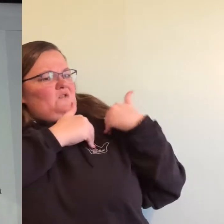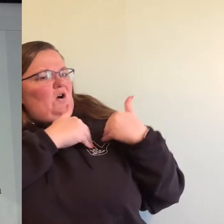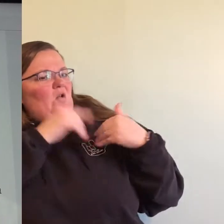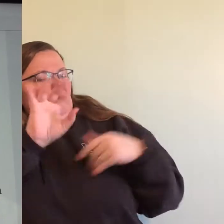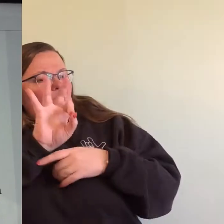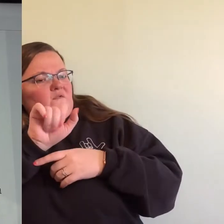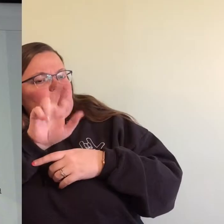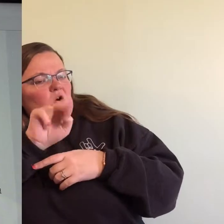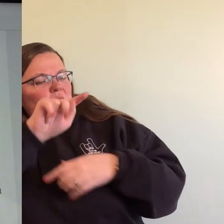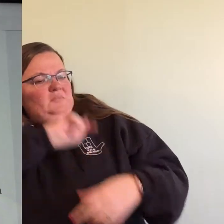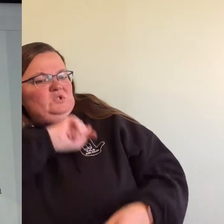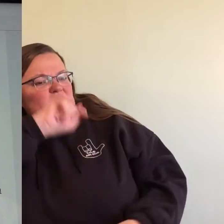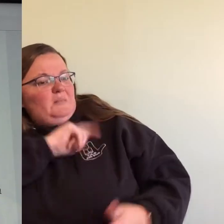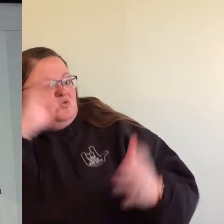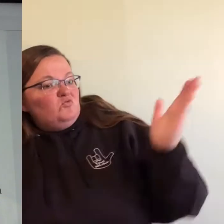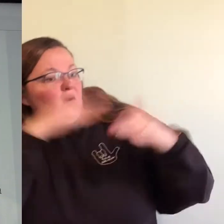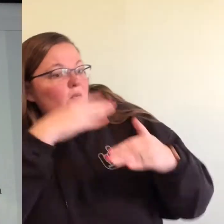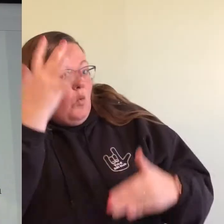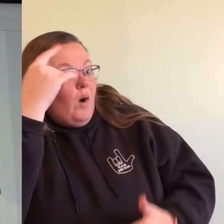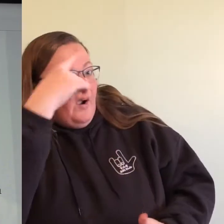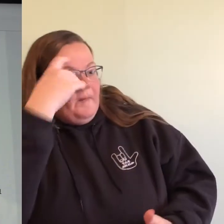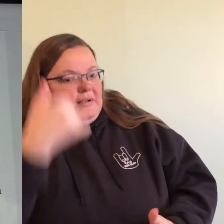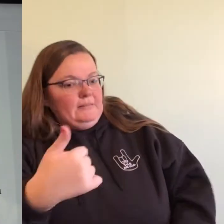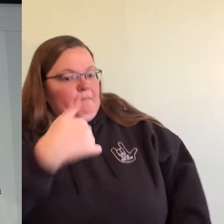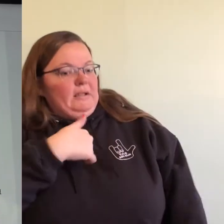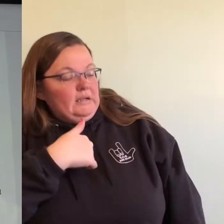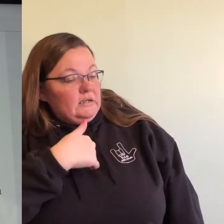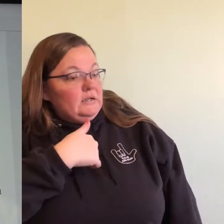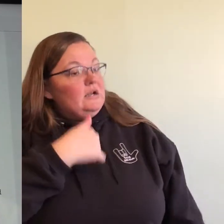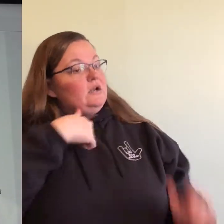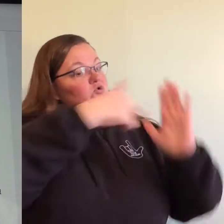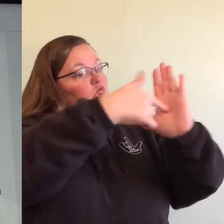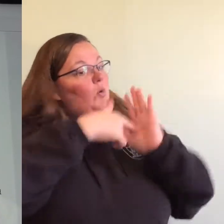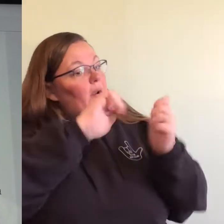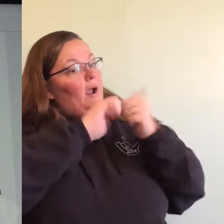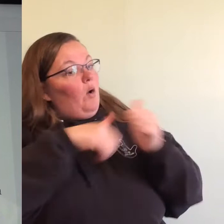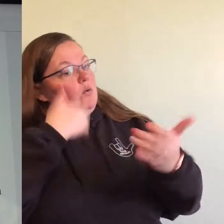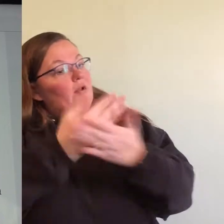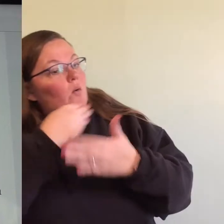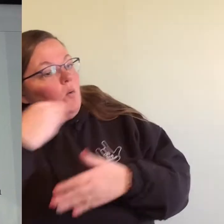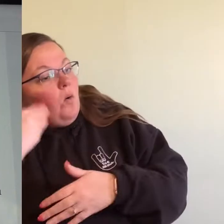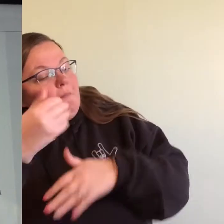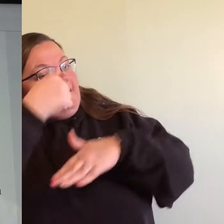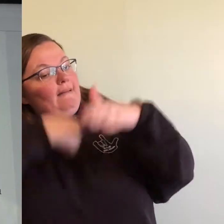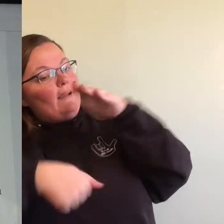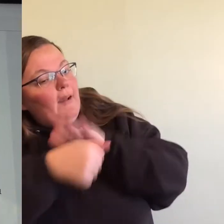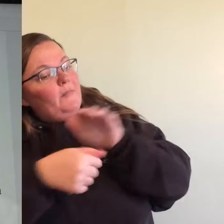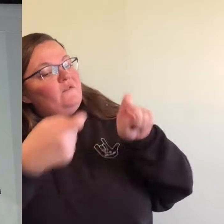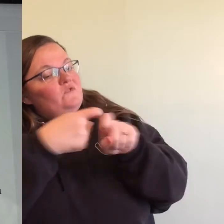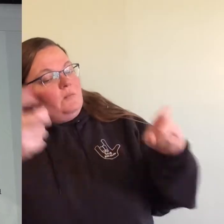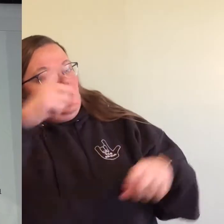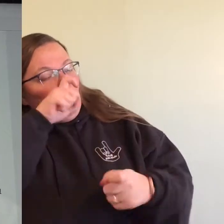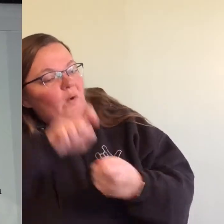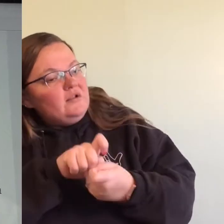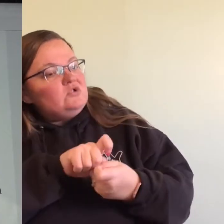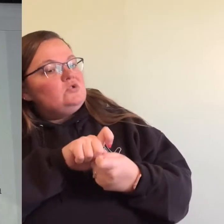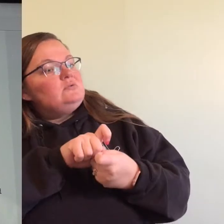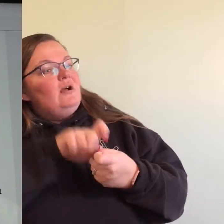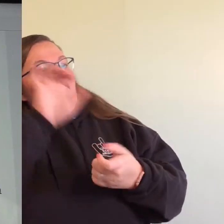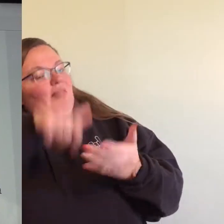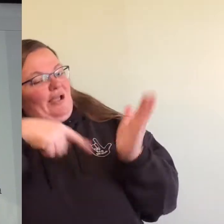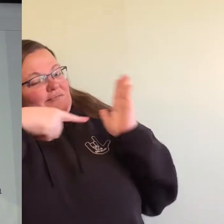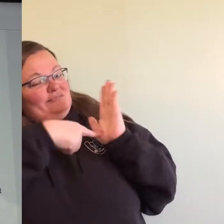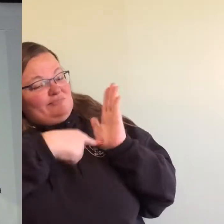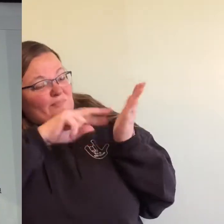that the poor fawn has gotten into trouble. He hid me from the witch and showed me the way back. That's what it means by comforting the Queen's enemies